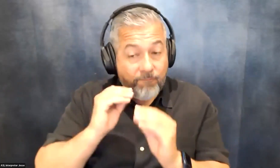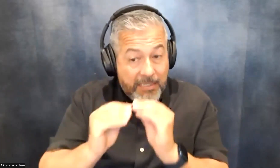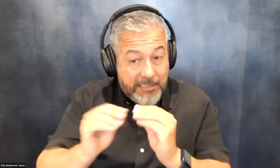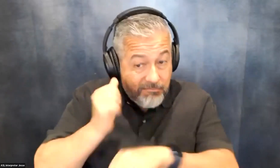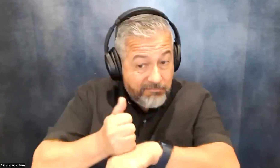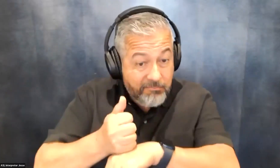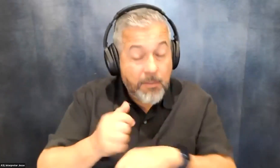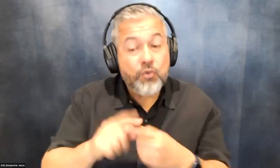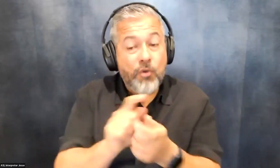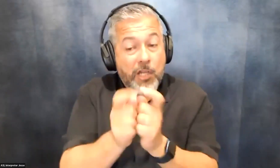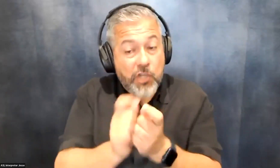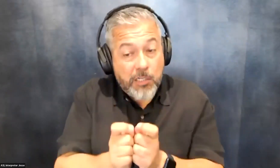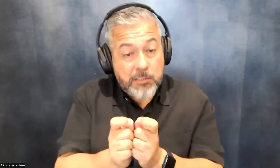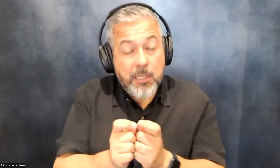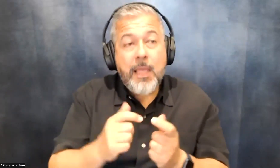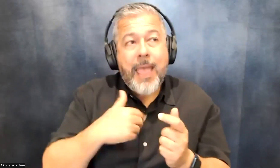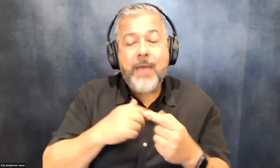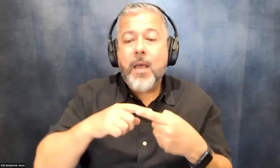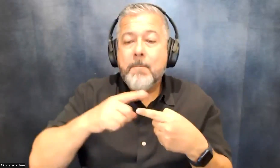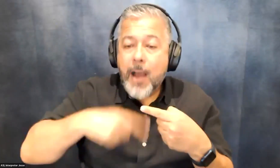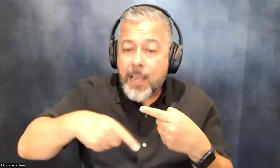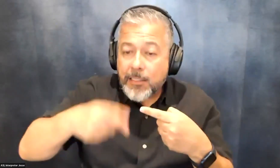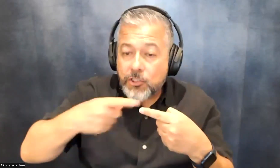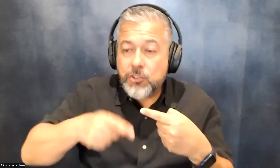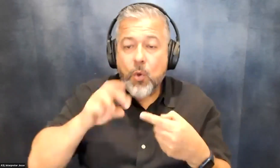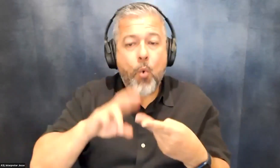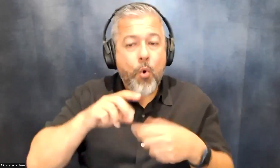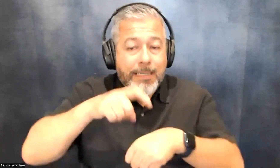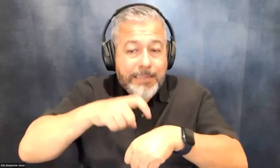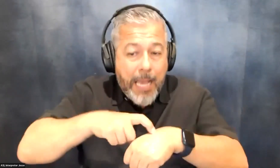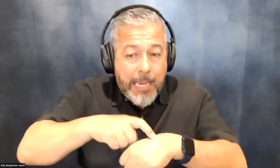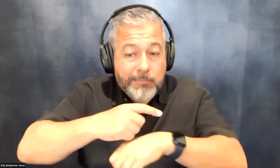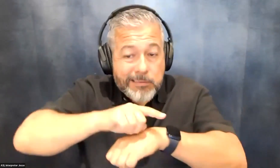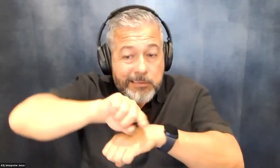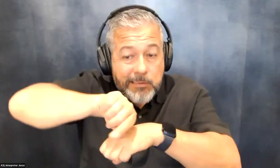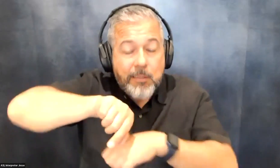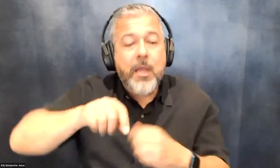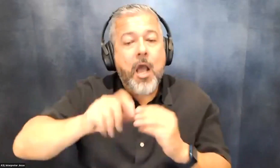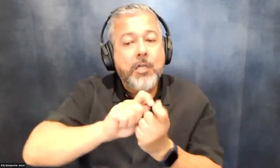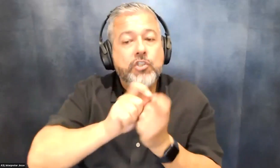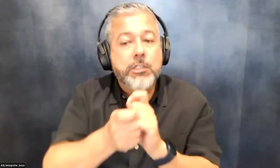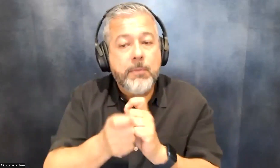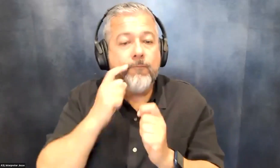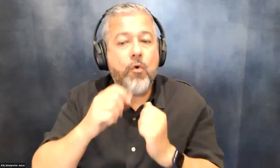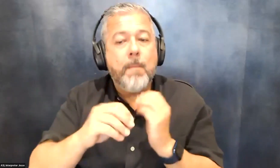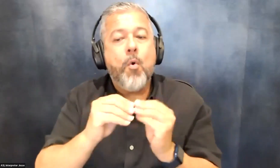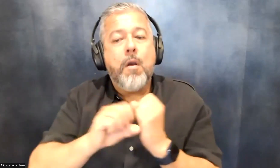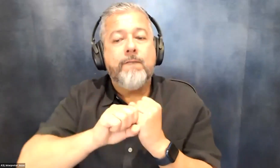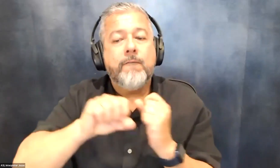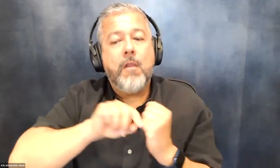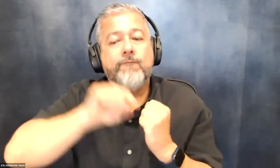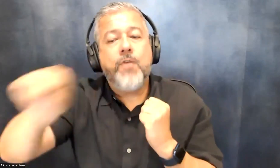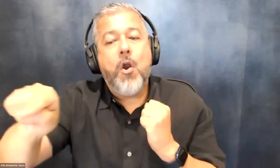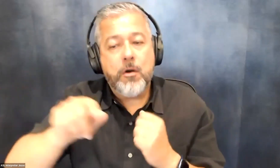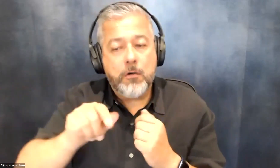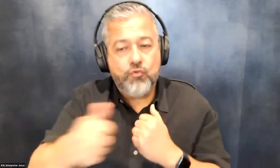fix to adjust, have a mileage and or maybe even a time adjustment for longer trips, because we think it's not an option. The state